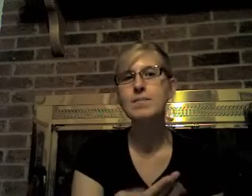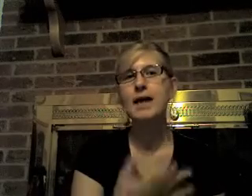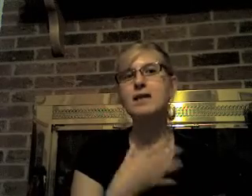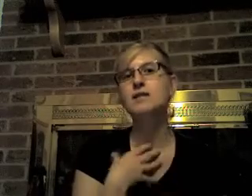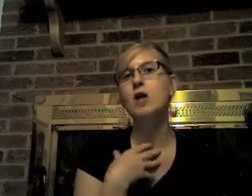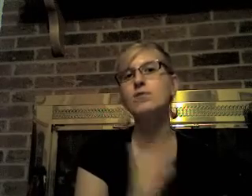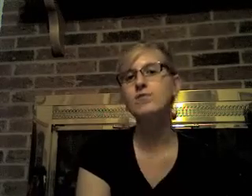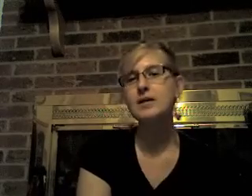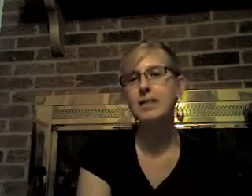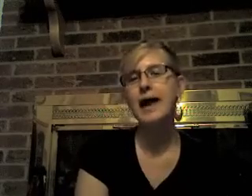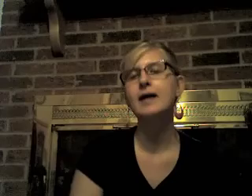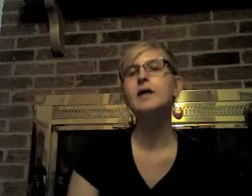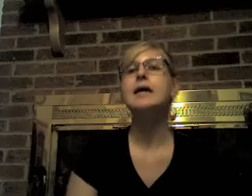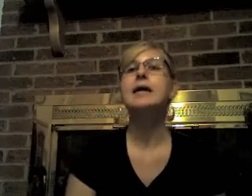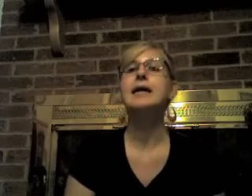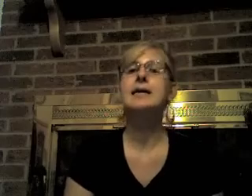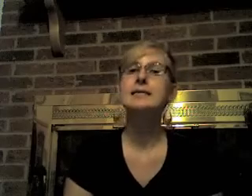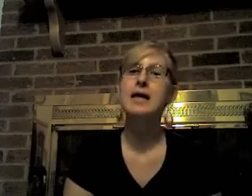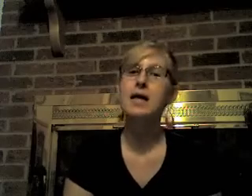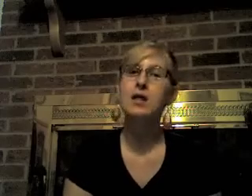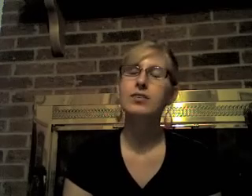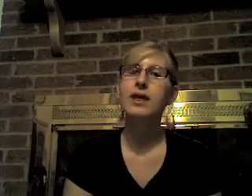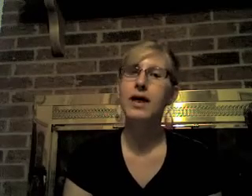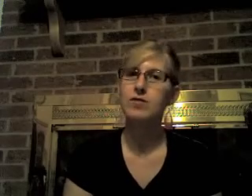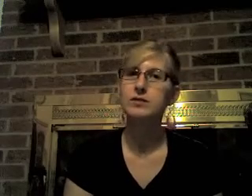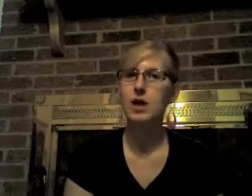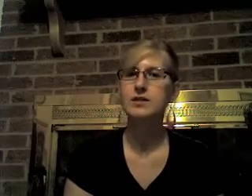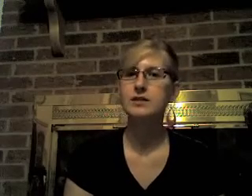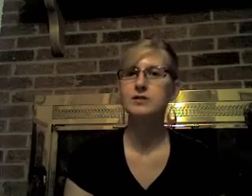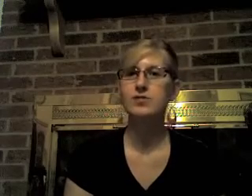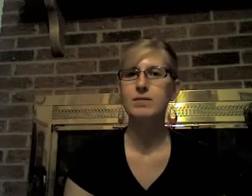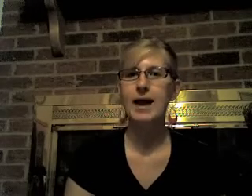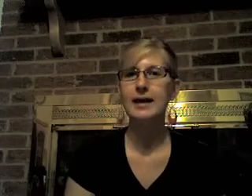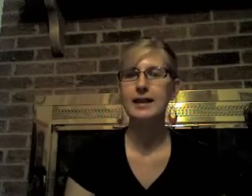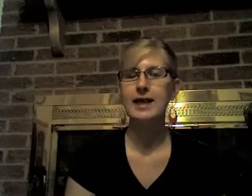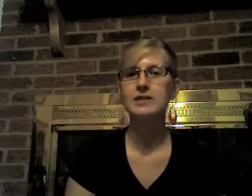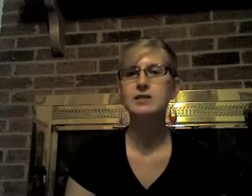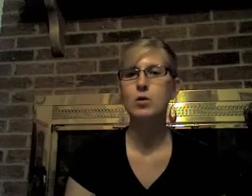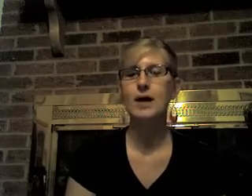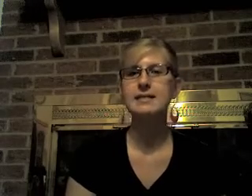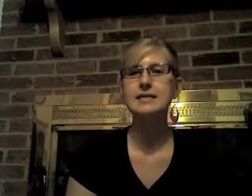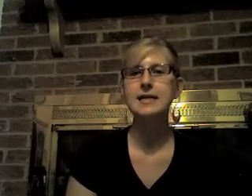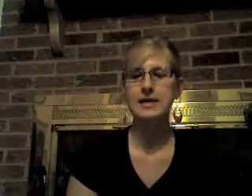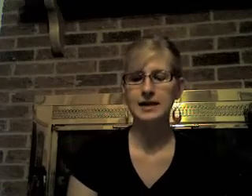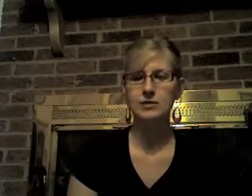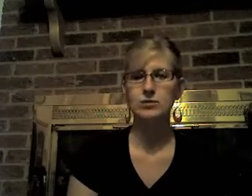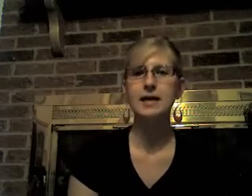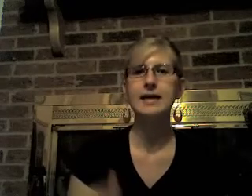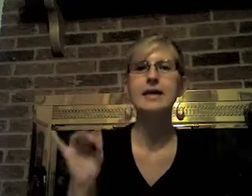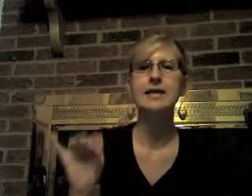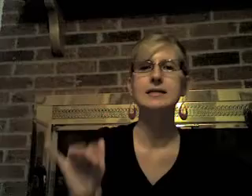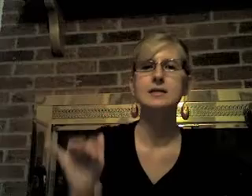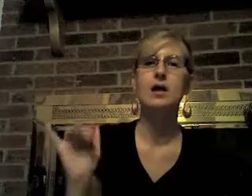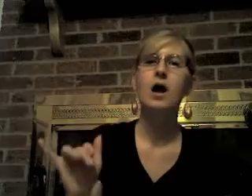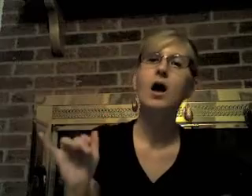comment. It's called feedback. In ASL, they have what's called listener's feedback, and that's OIC, and they do it like this.